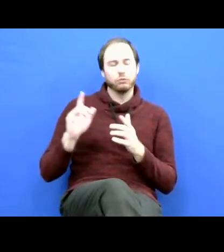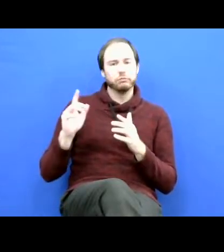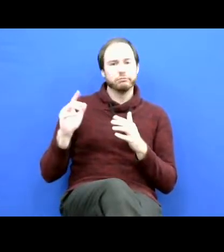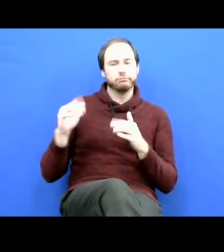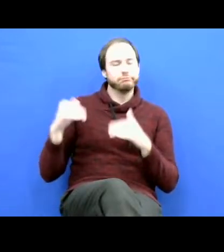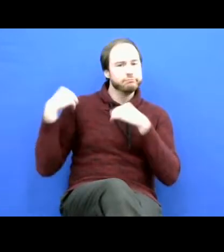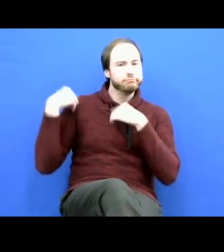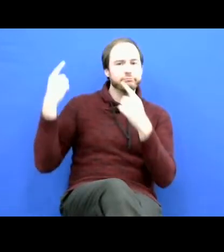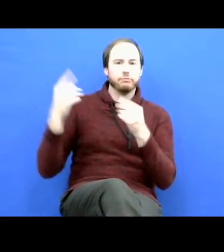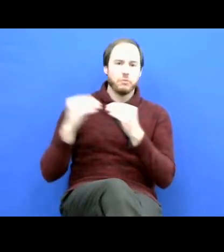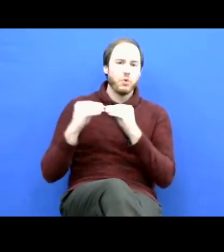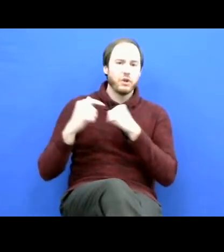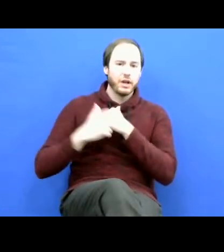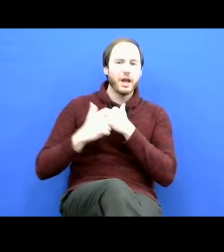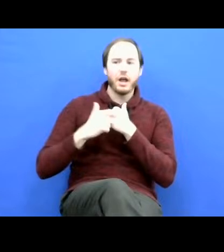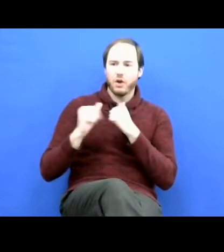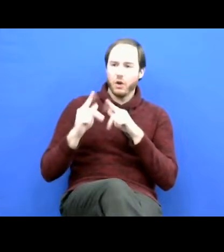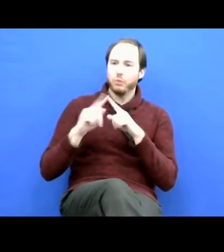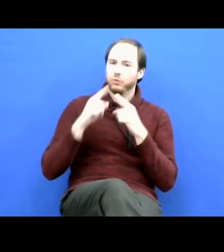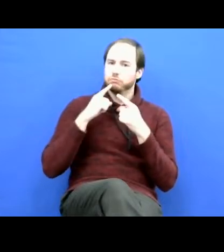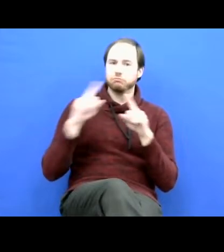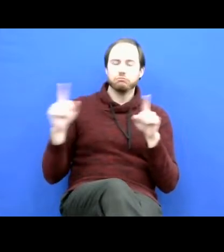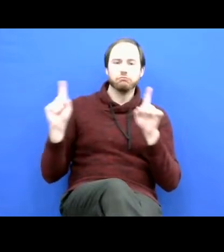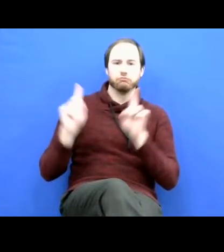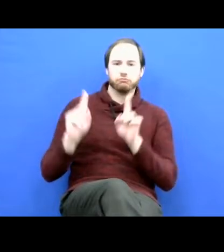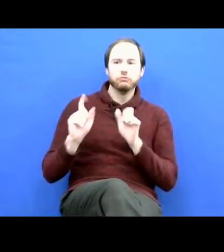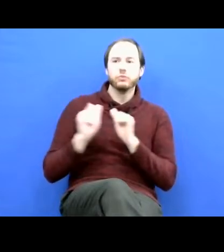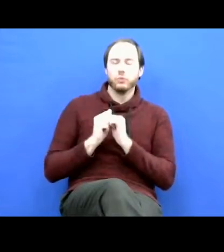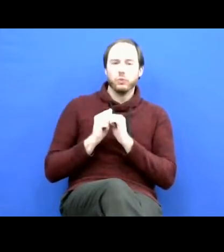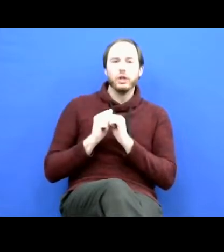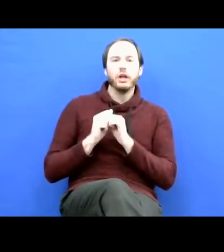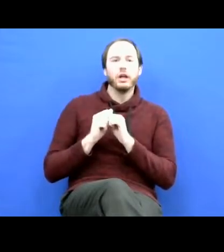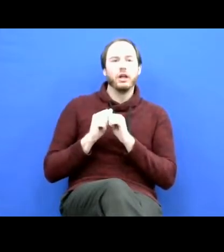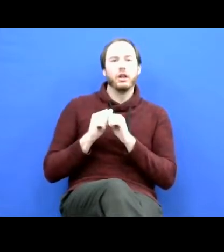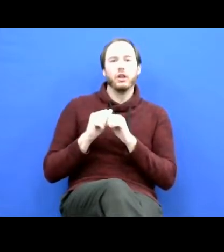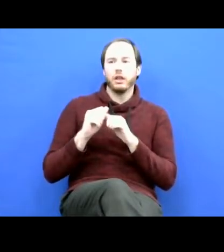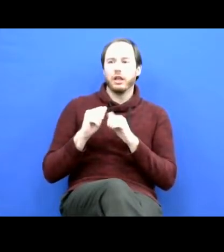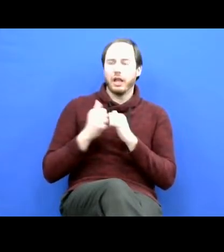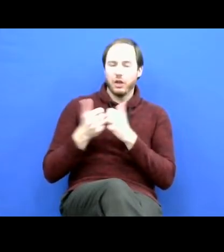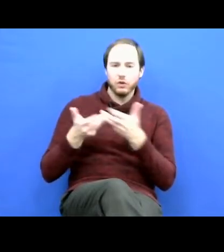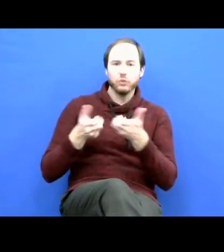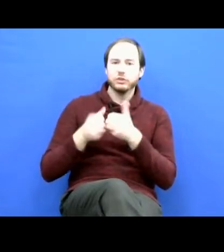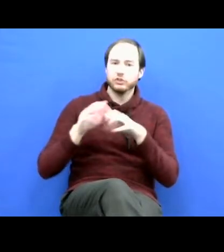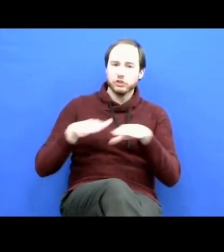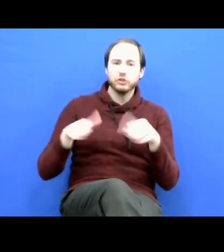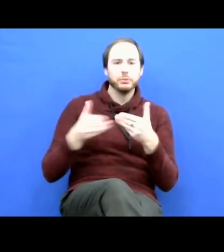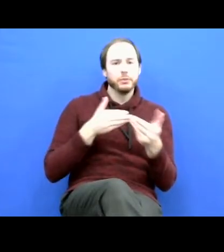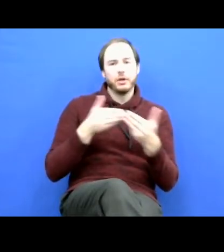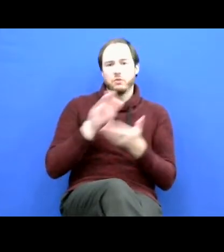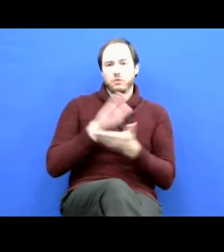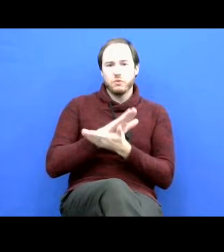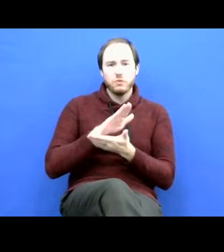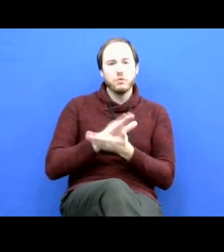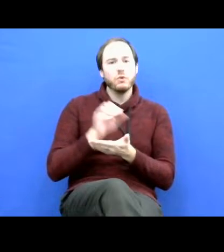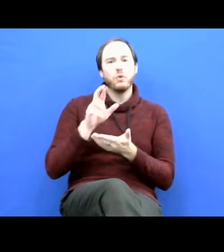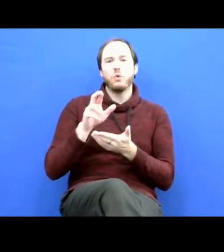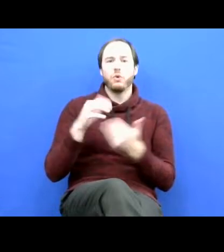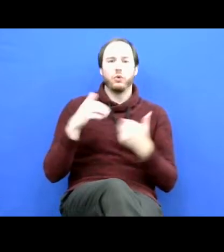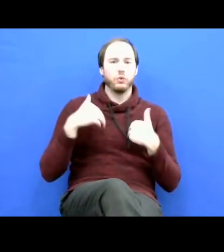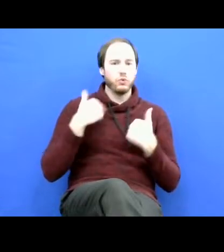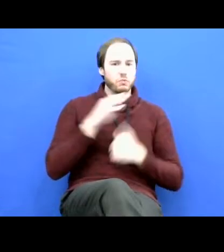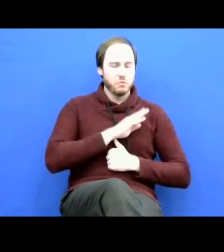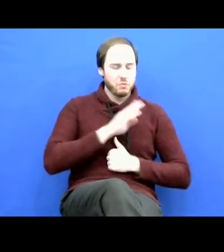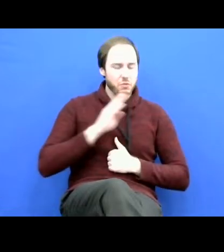the opportunity to work with your two oldest children, whether it's in school, whether it's on the youth